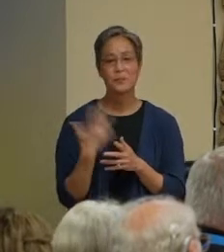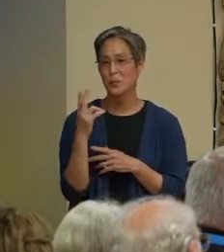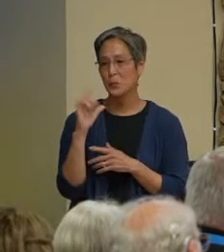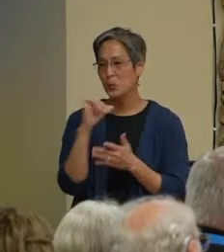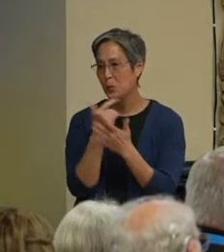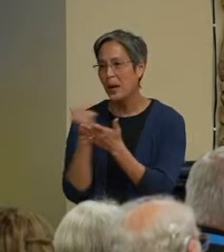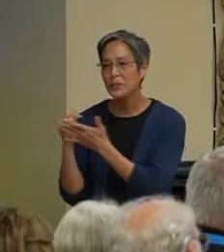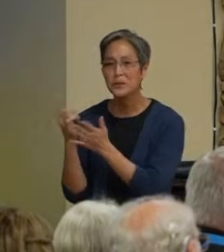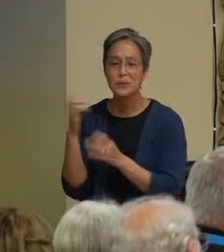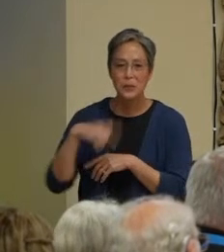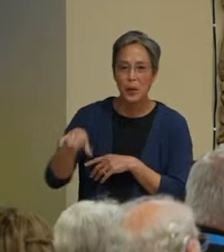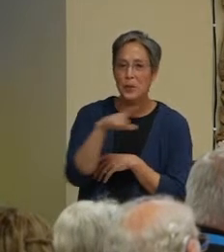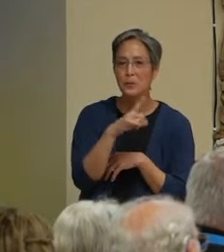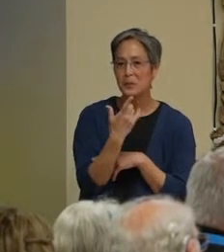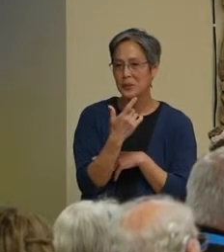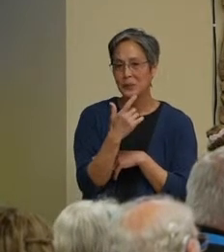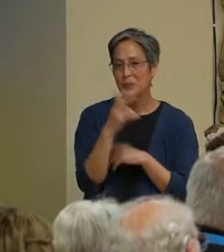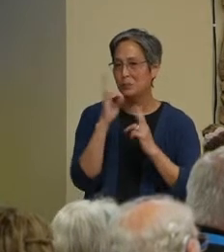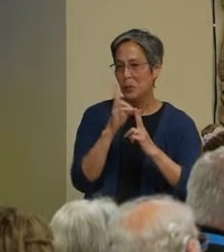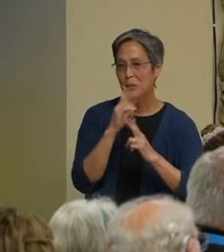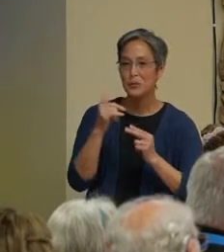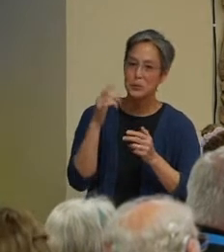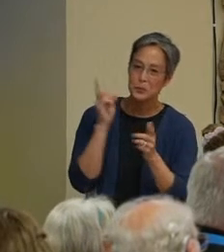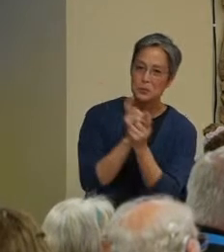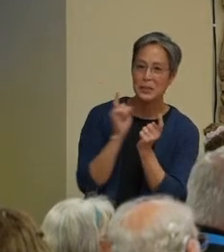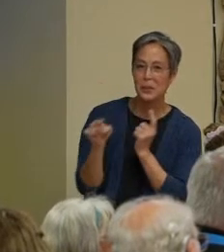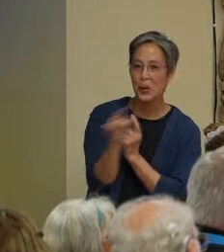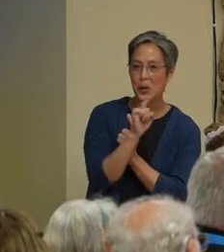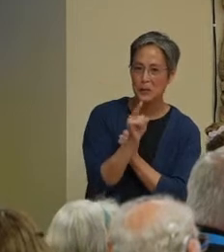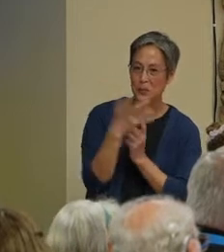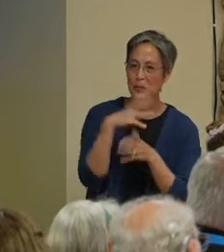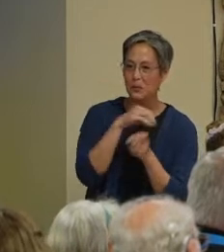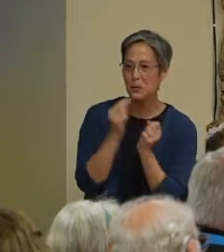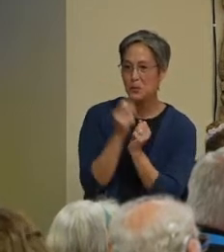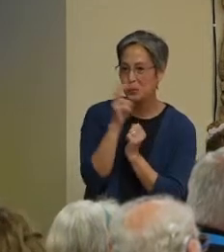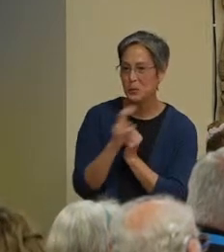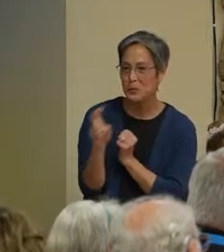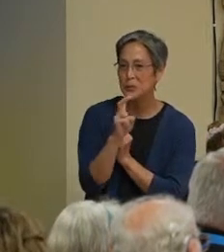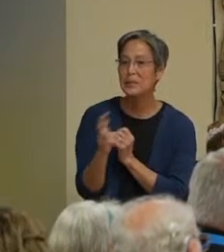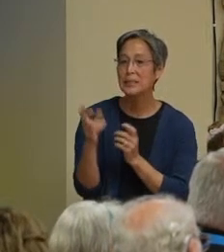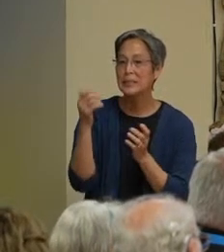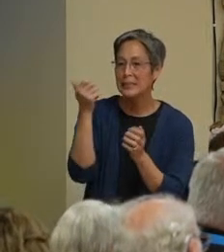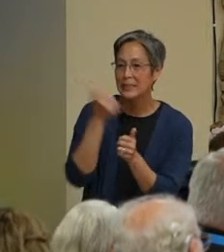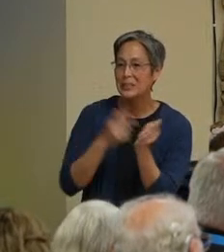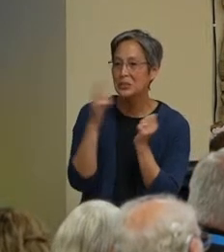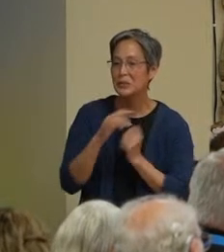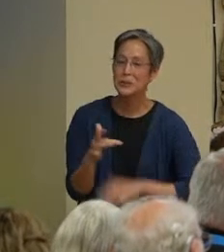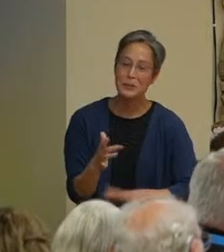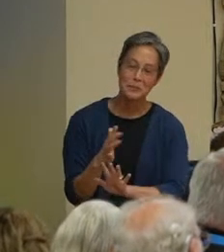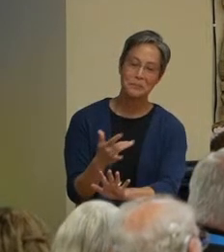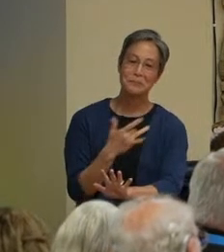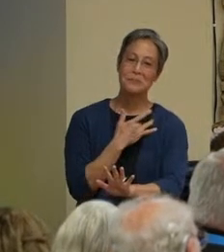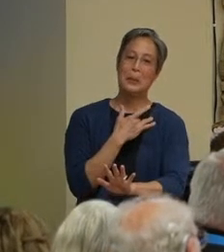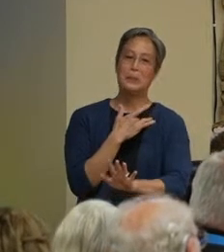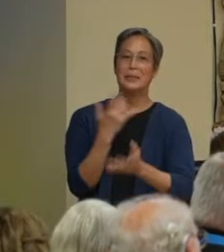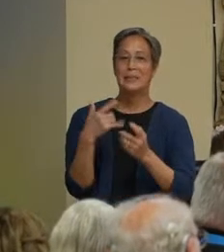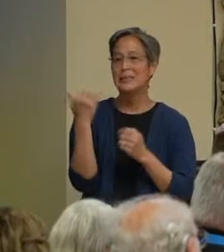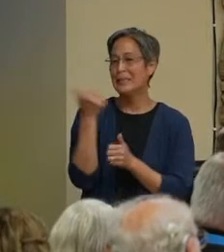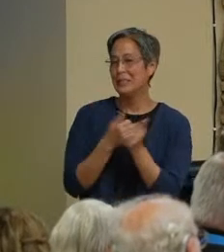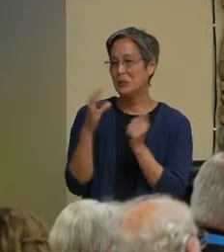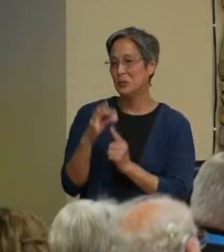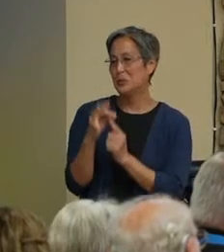know all of you and to be a part of your journey. Each of you guys has touched me in a very unique way, and I'm